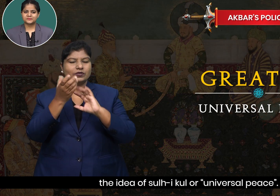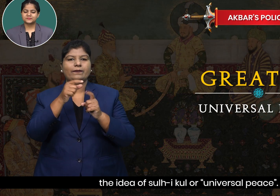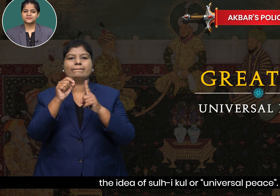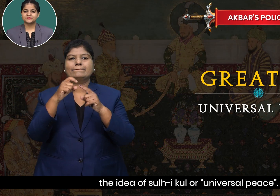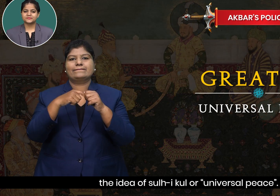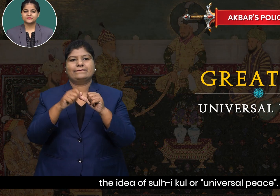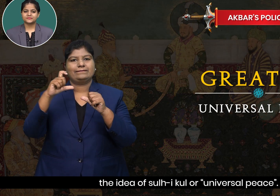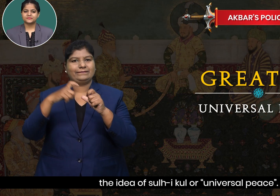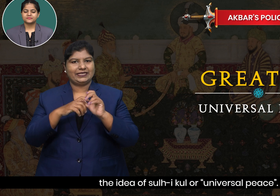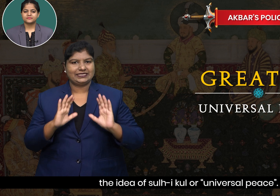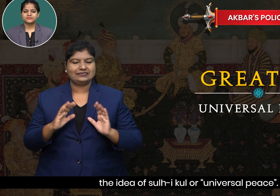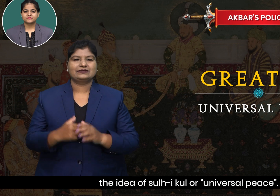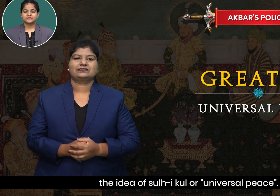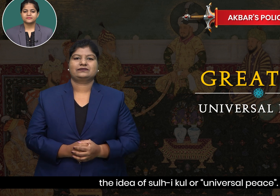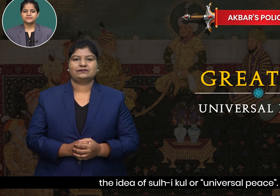peace.